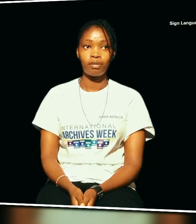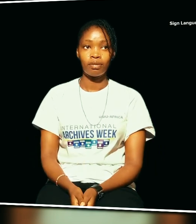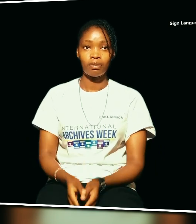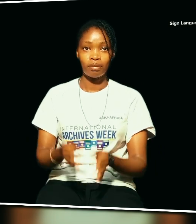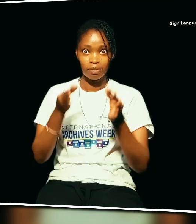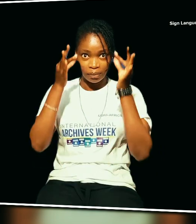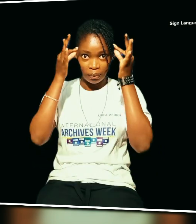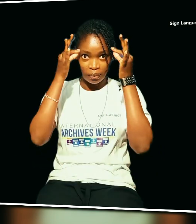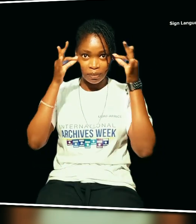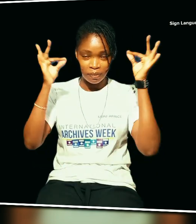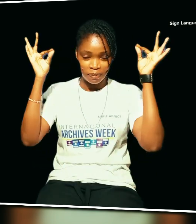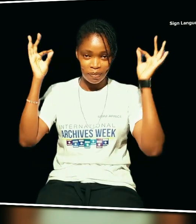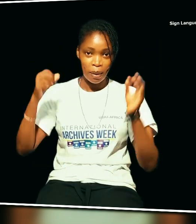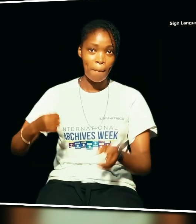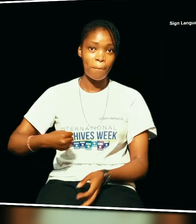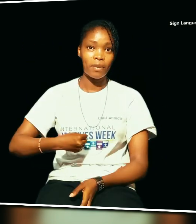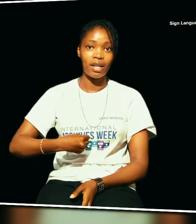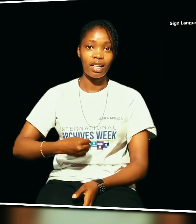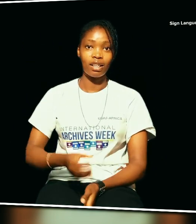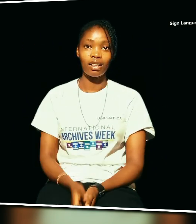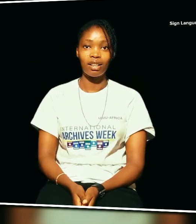Bride.